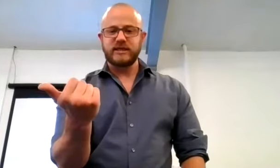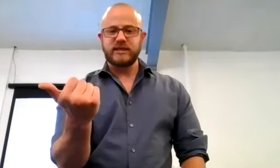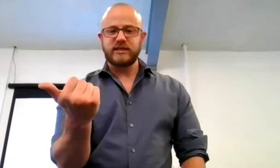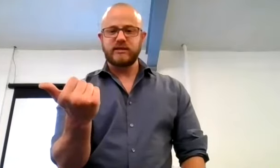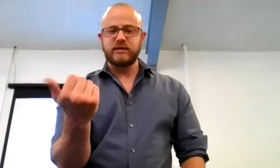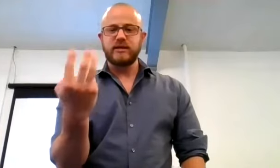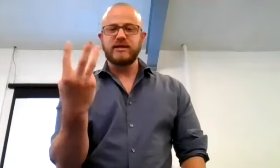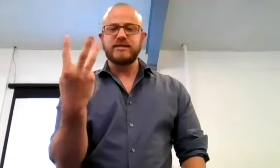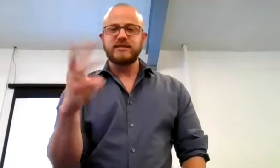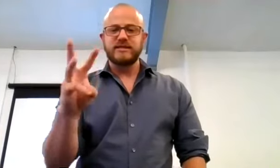15,